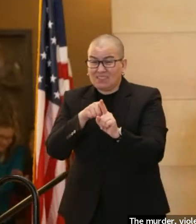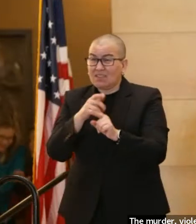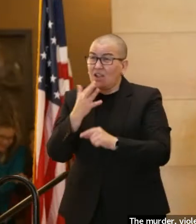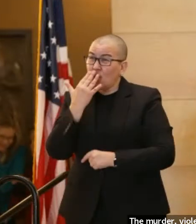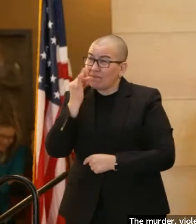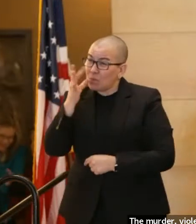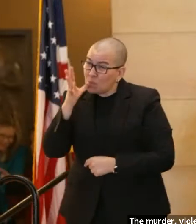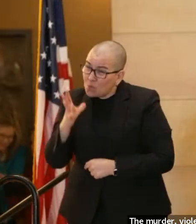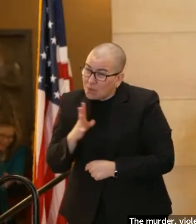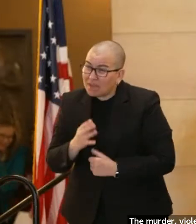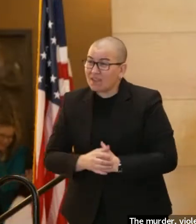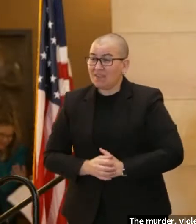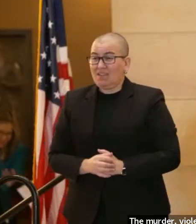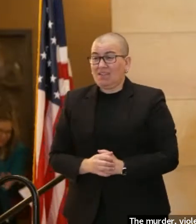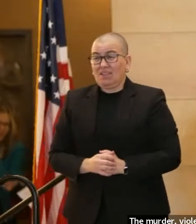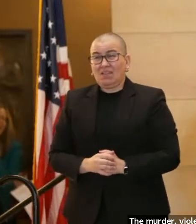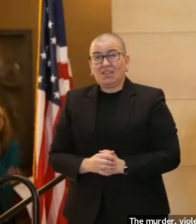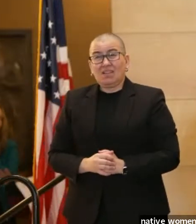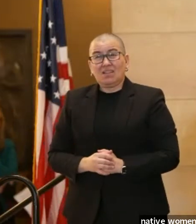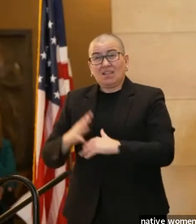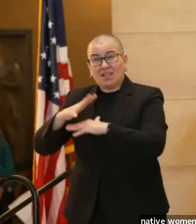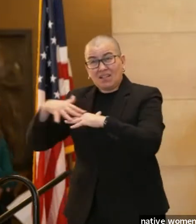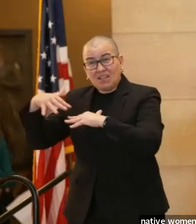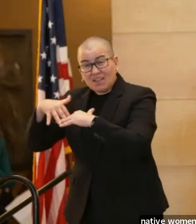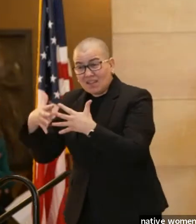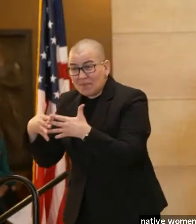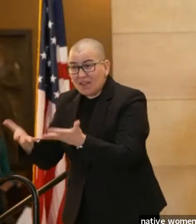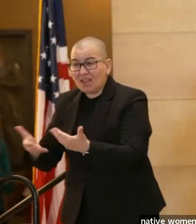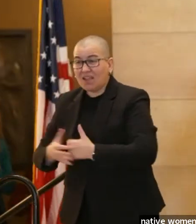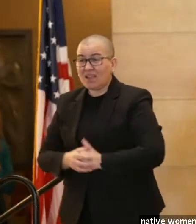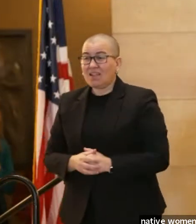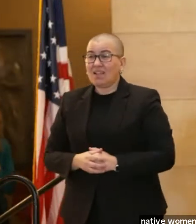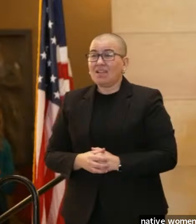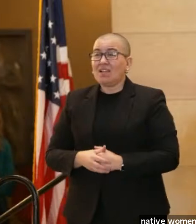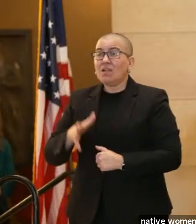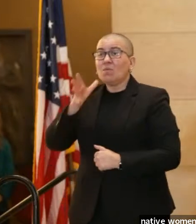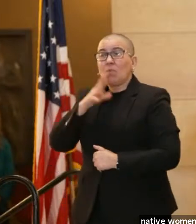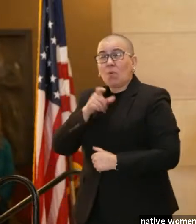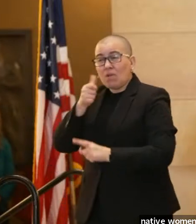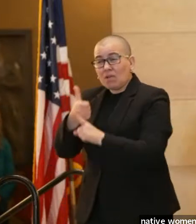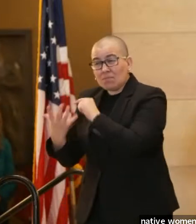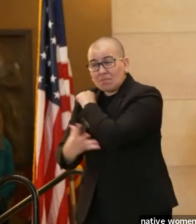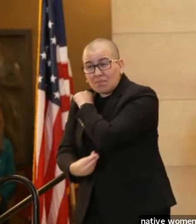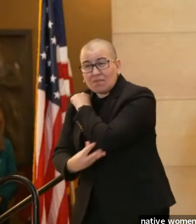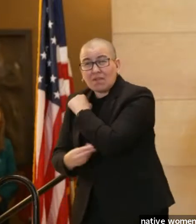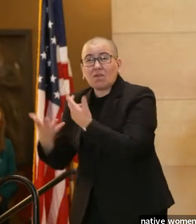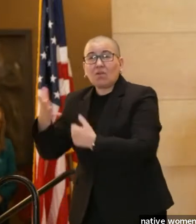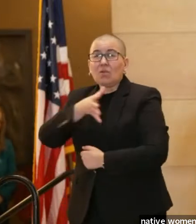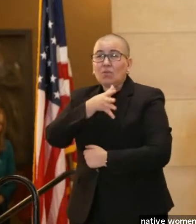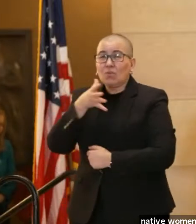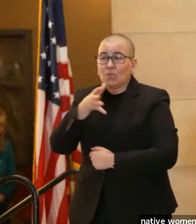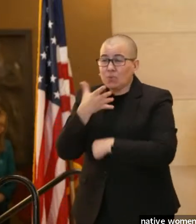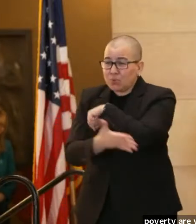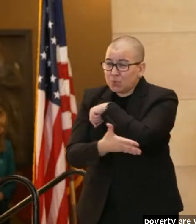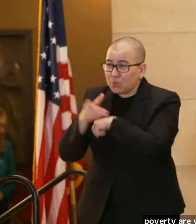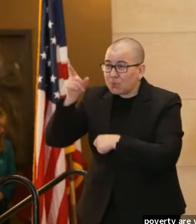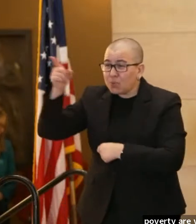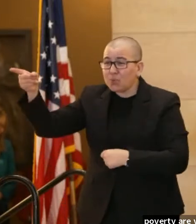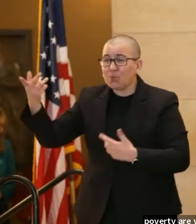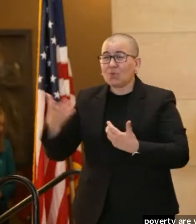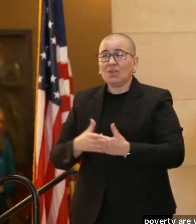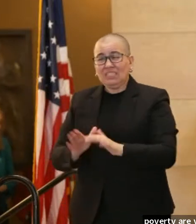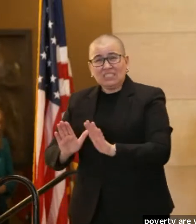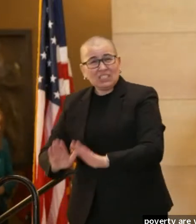in poverty, are vulnerable, rural victims and children, members of our LGBTQ, 2S and